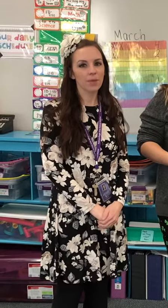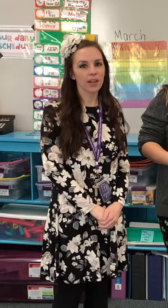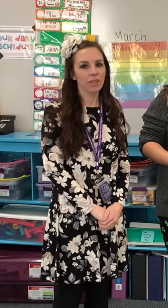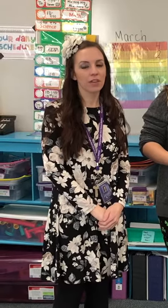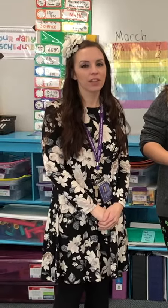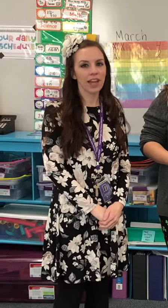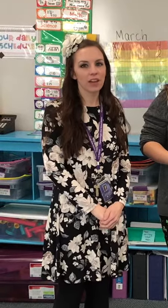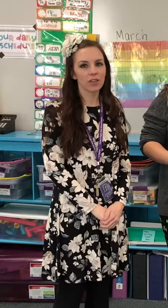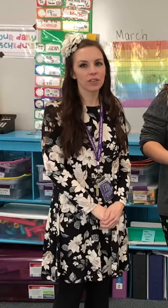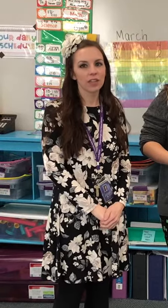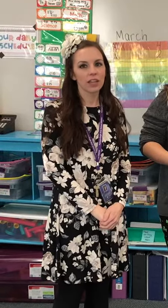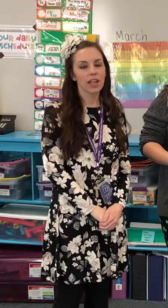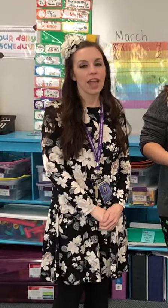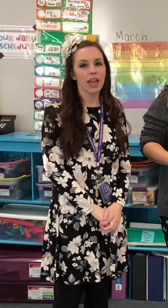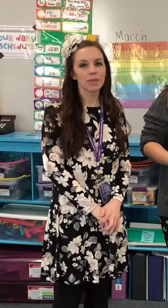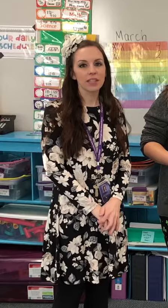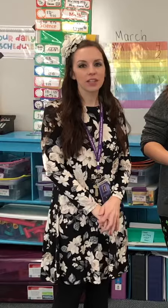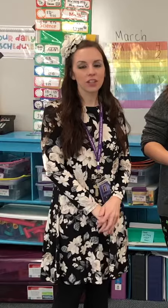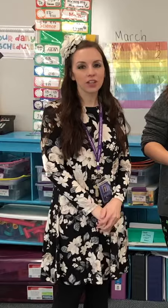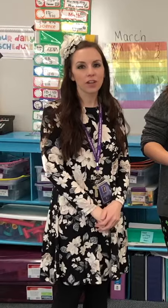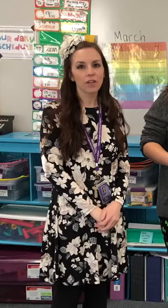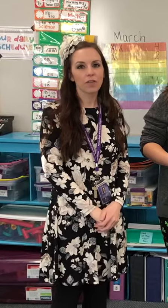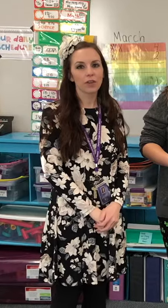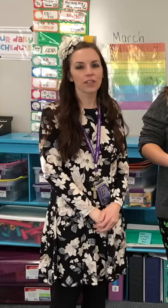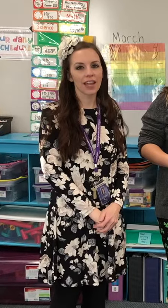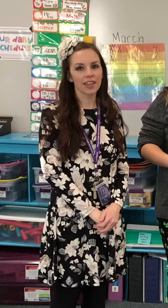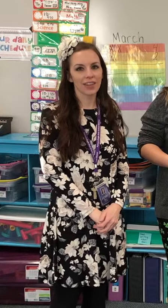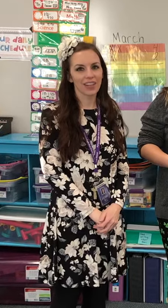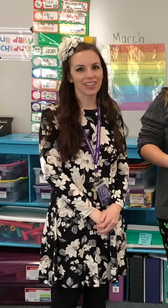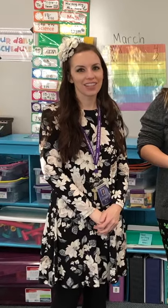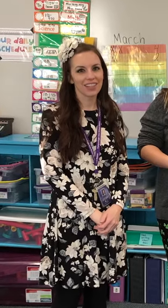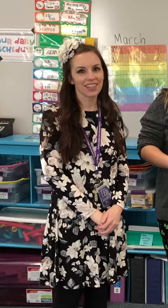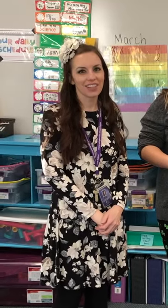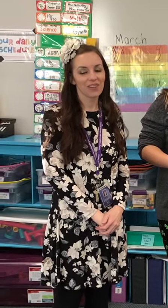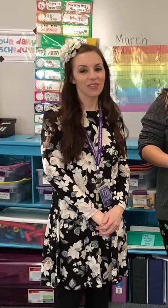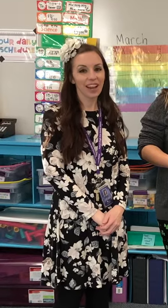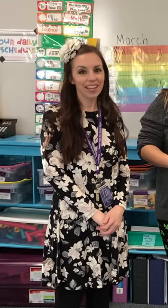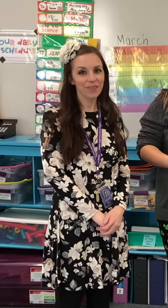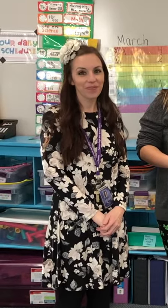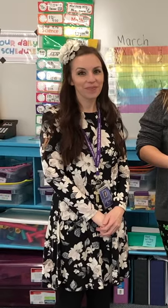Bennett for the sounds and Mrs. Tischer for the sign language. Ready?